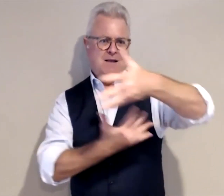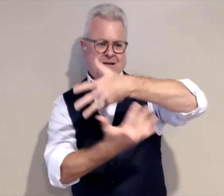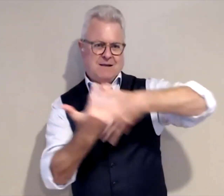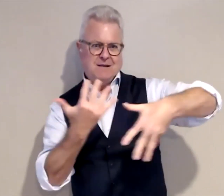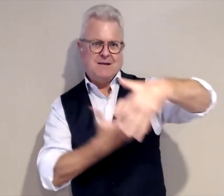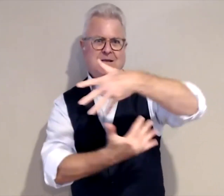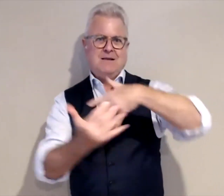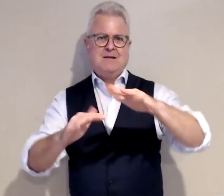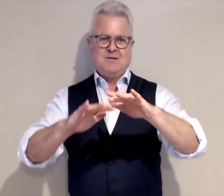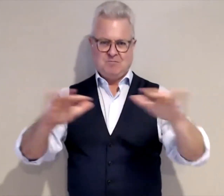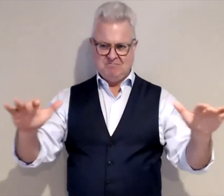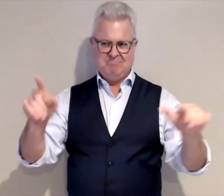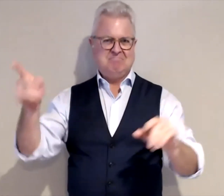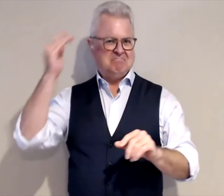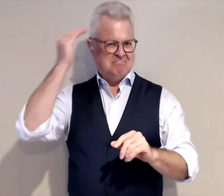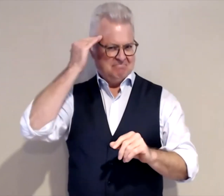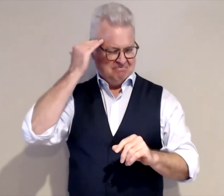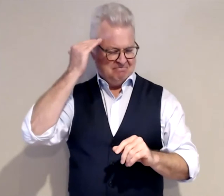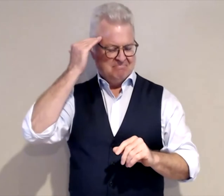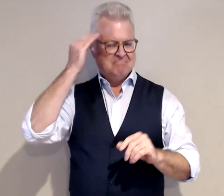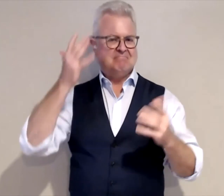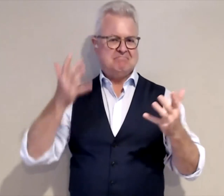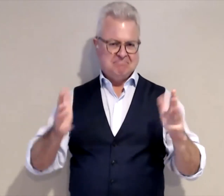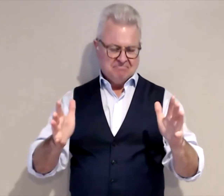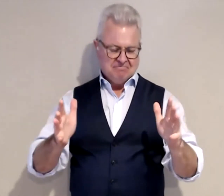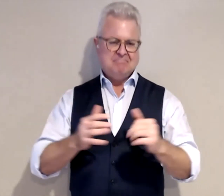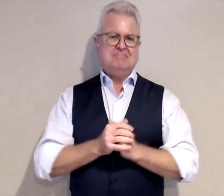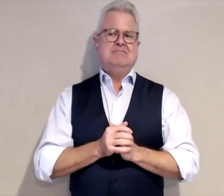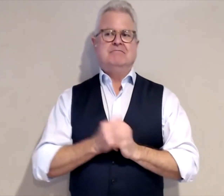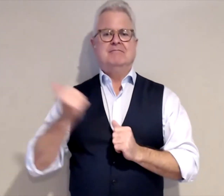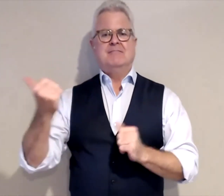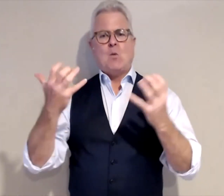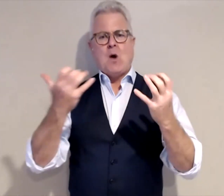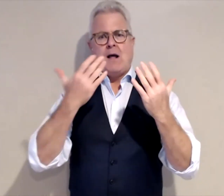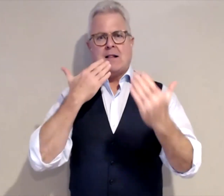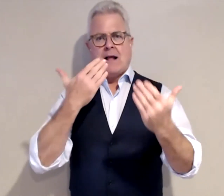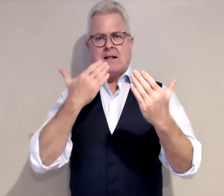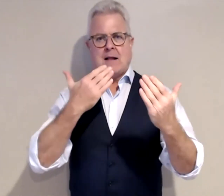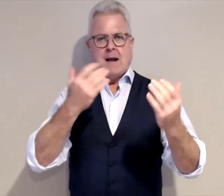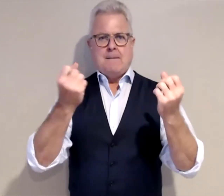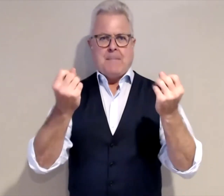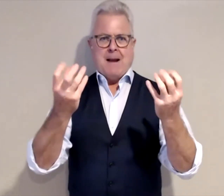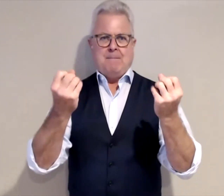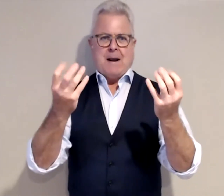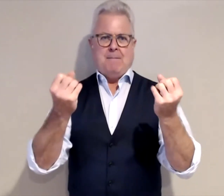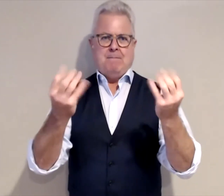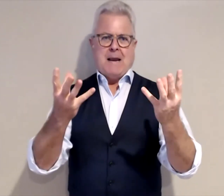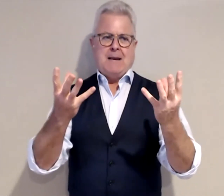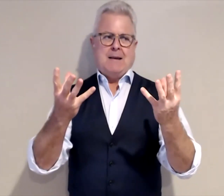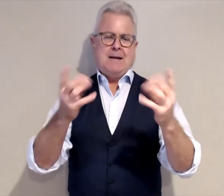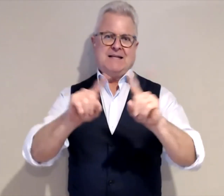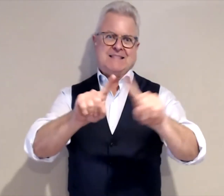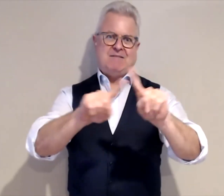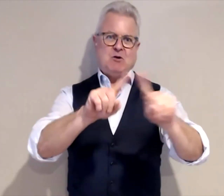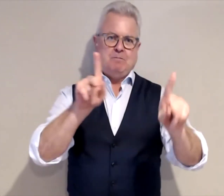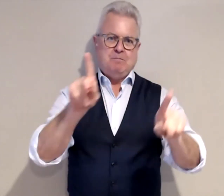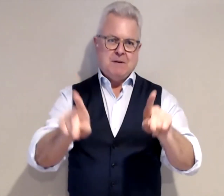Students learn better when socializing and in school, and he understands that. And he wants to thank the many,